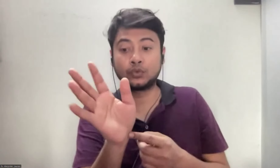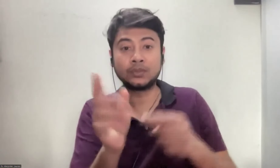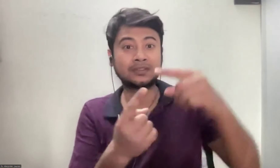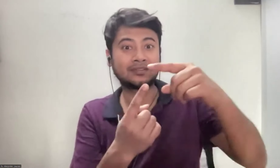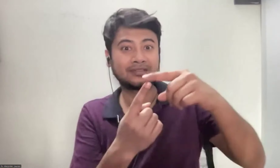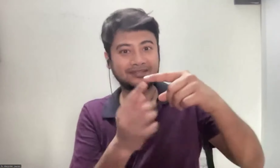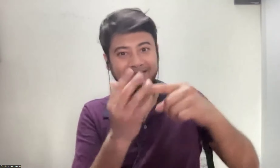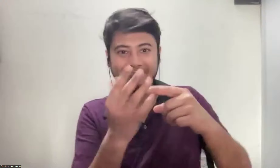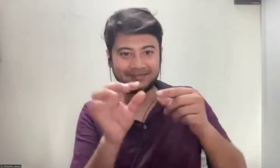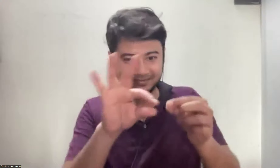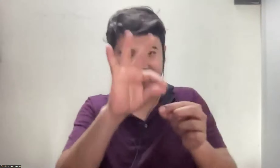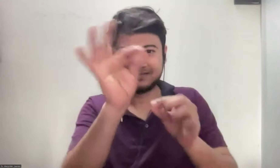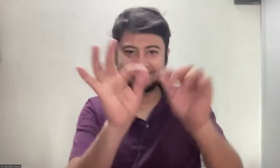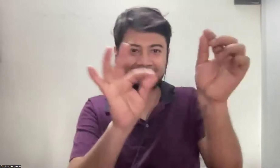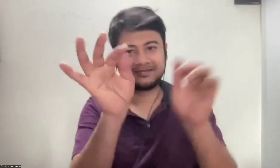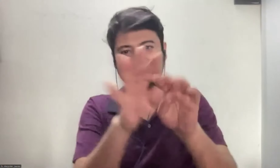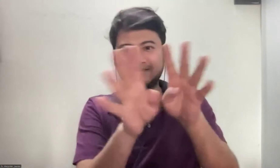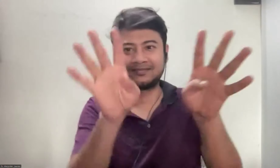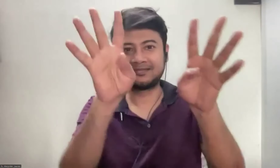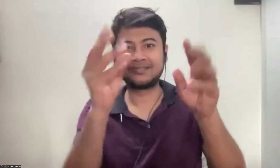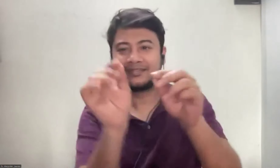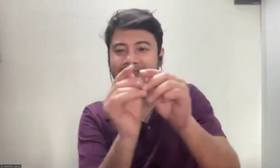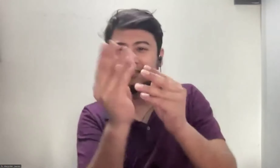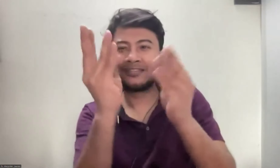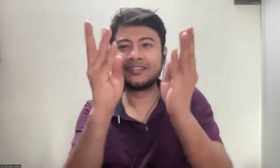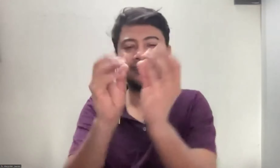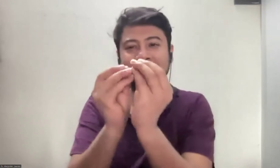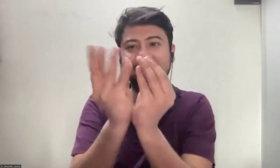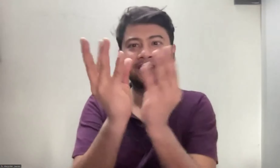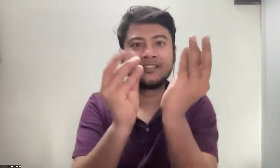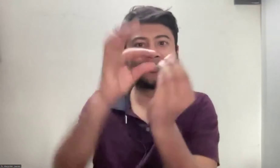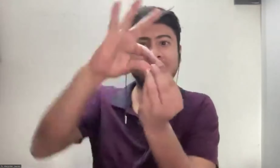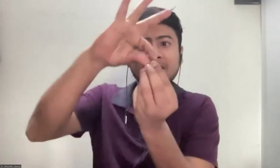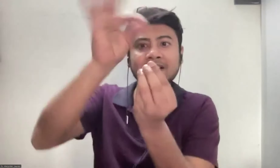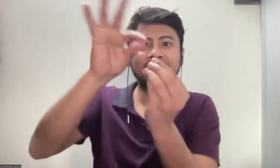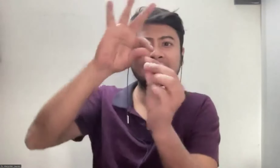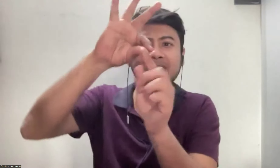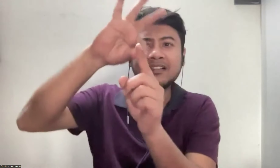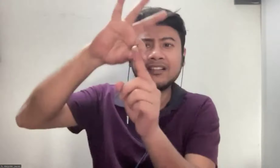pots, or it can also be offered to the Lord. So the seeds, the manjari which comes,